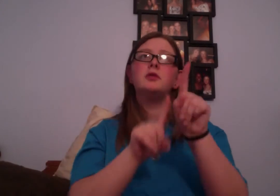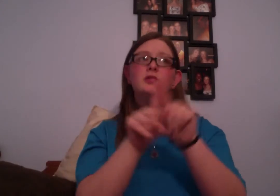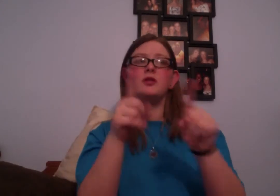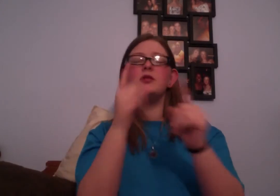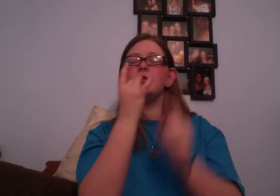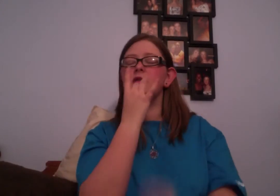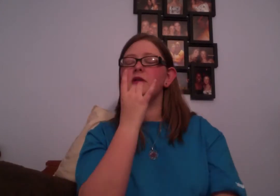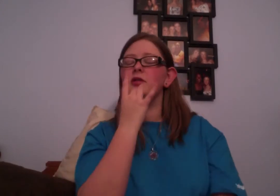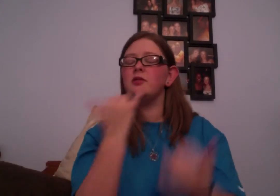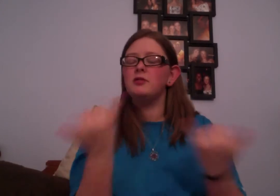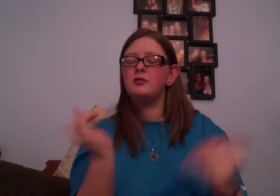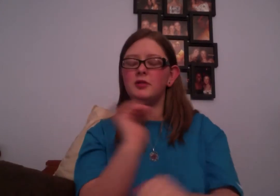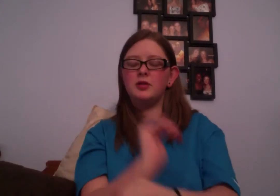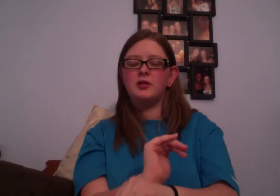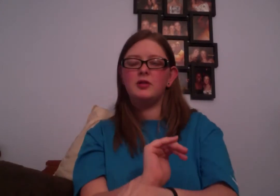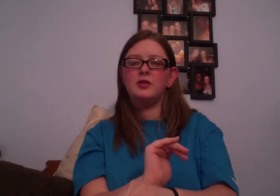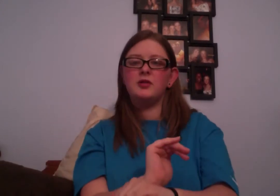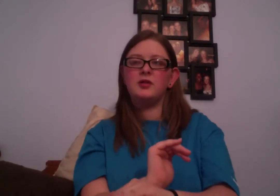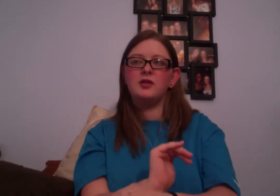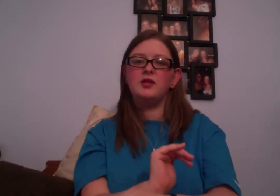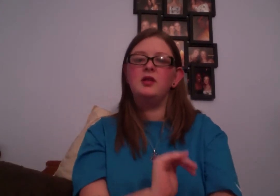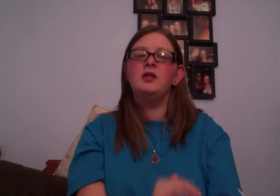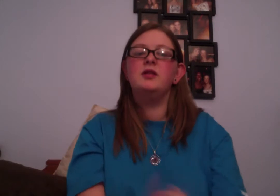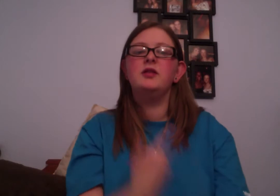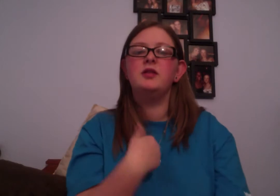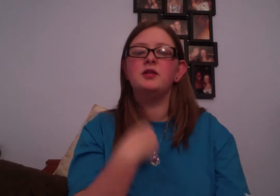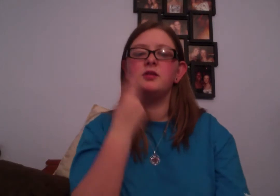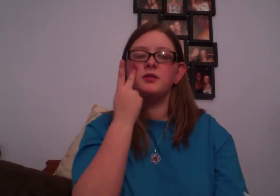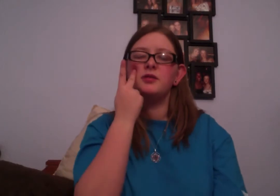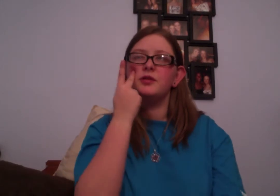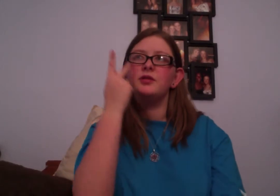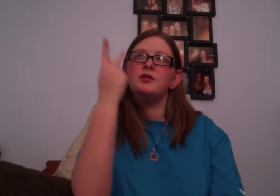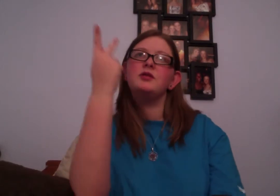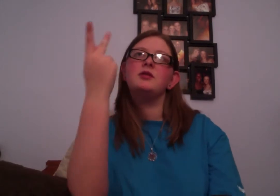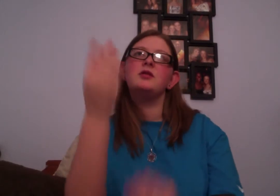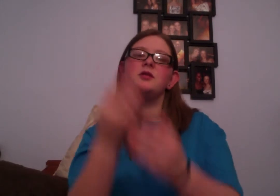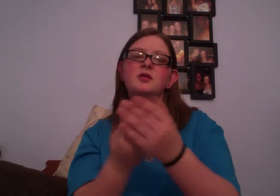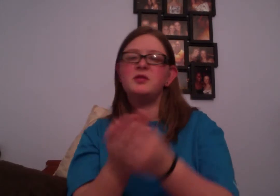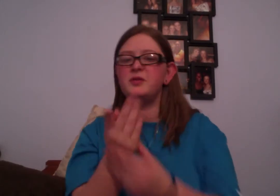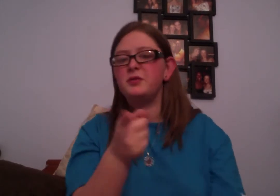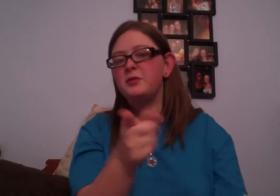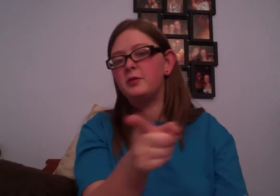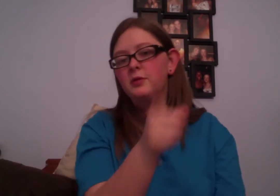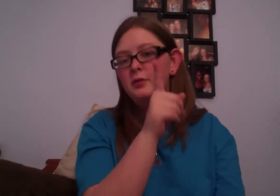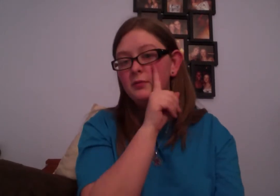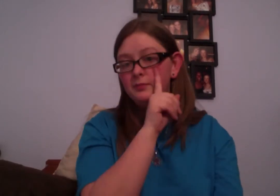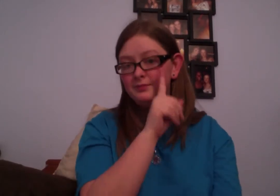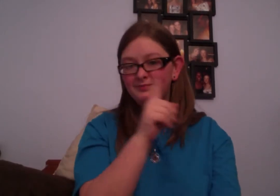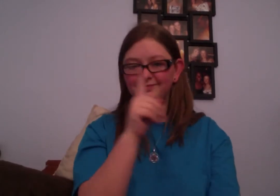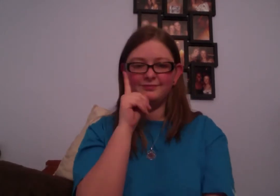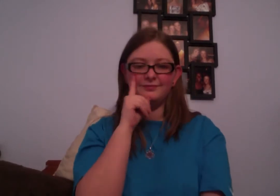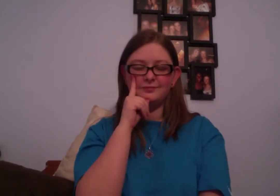starlight tonight That's what I see through your eyes